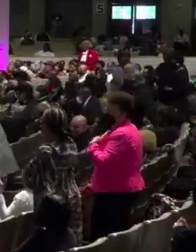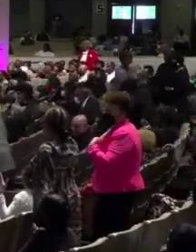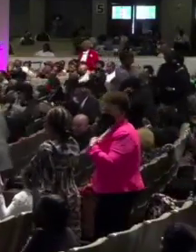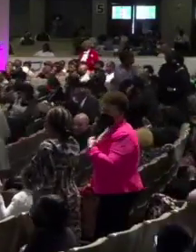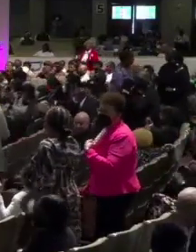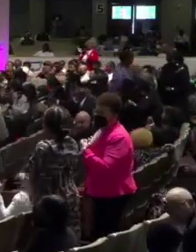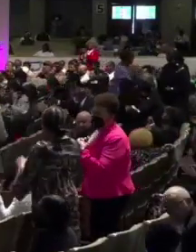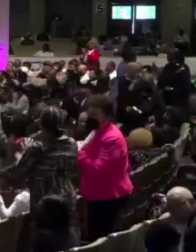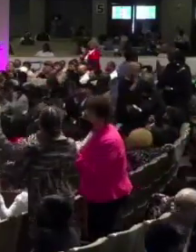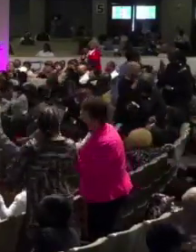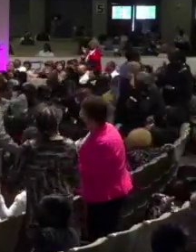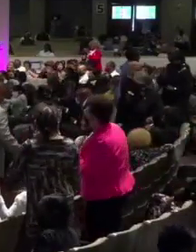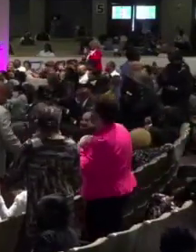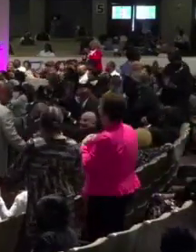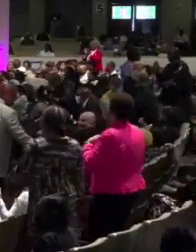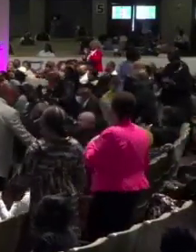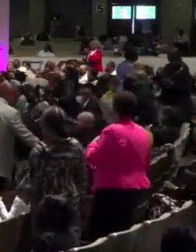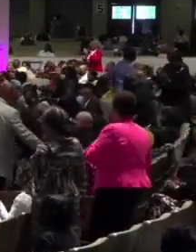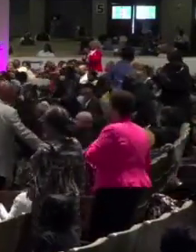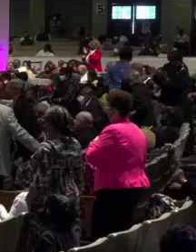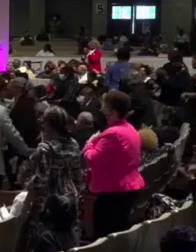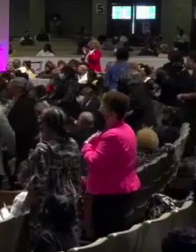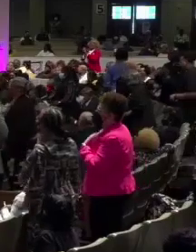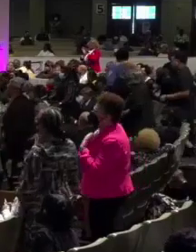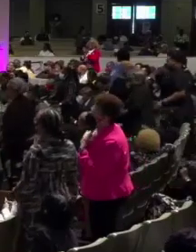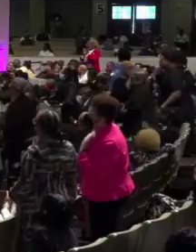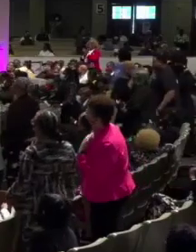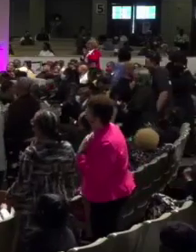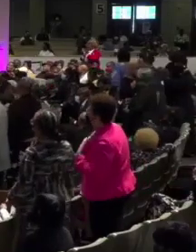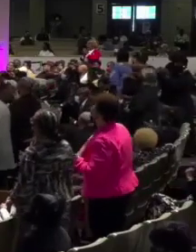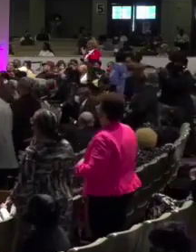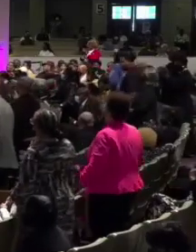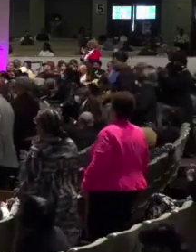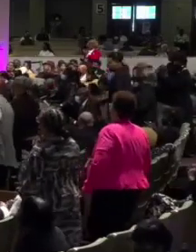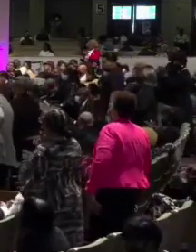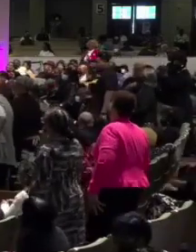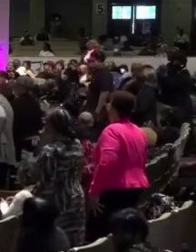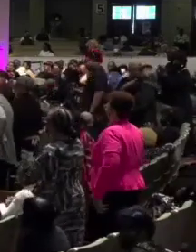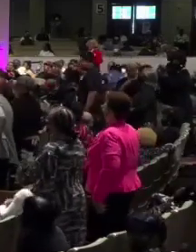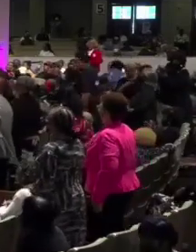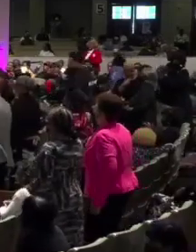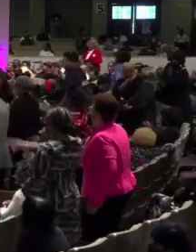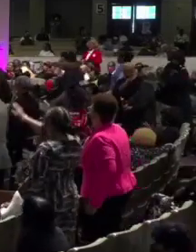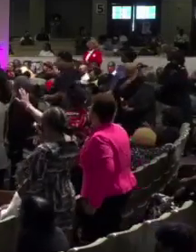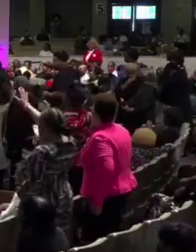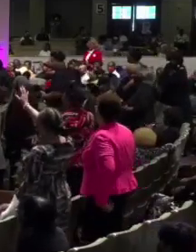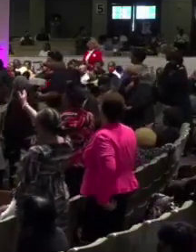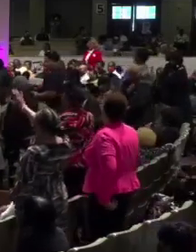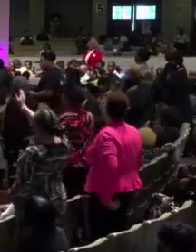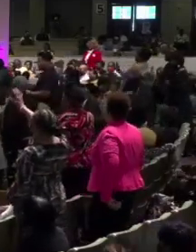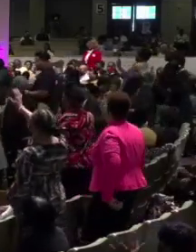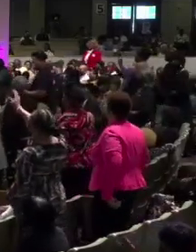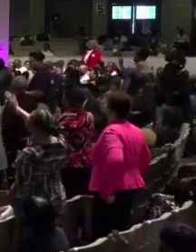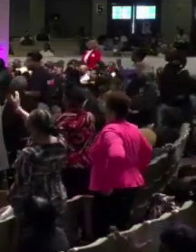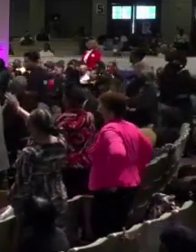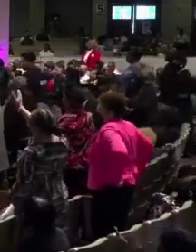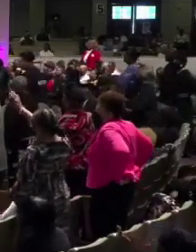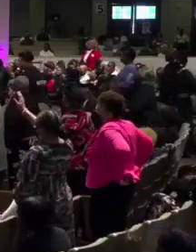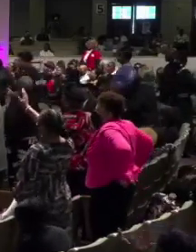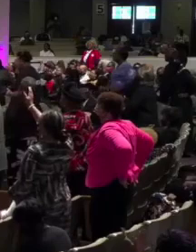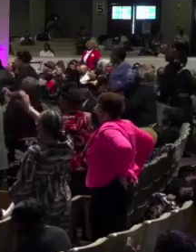me? Don't stop praying greater. It's good for us to be here. If